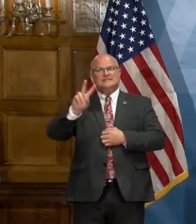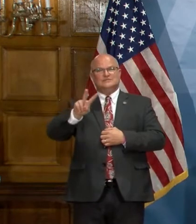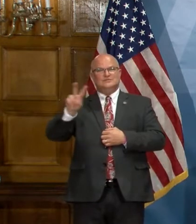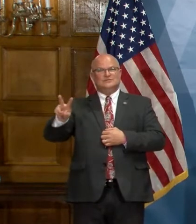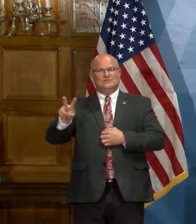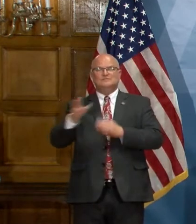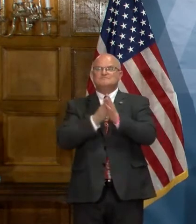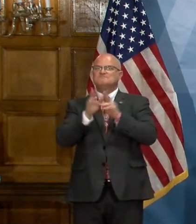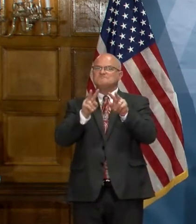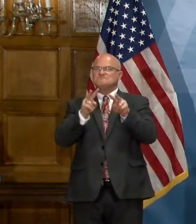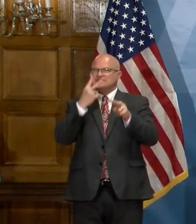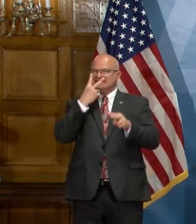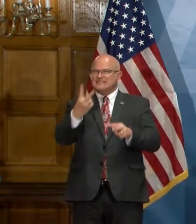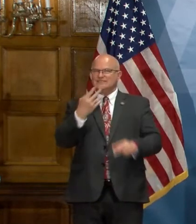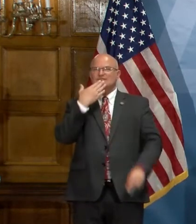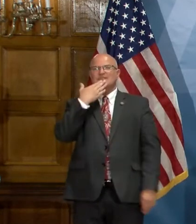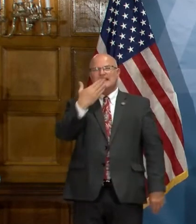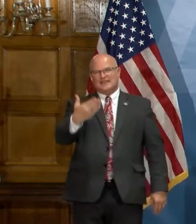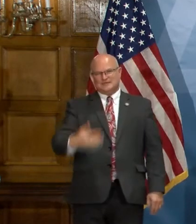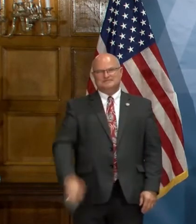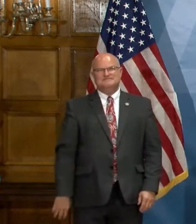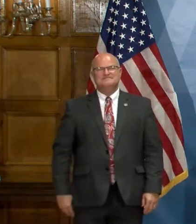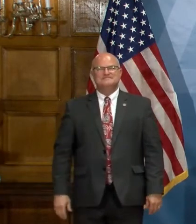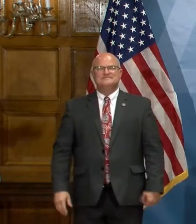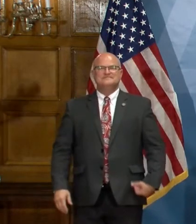501-661-2622. We look forward to seeing you. Thank you.